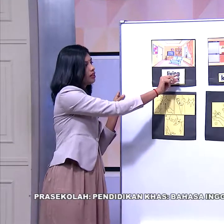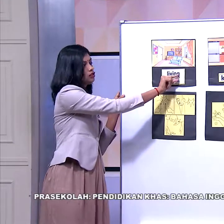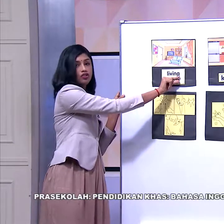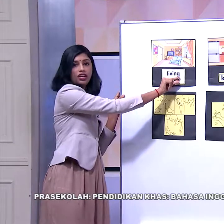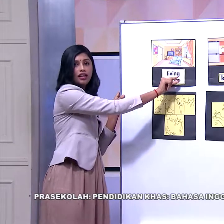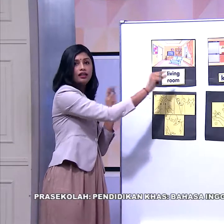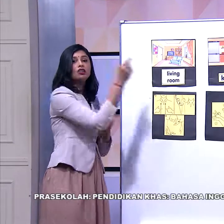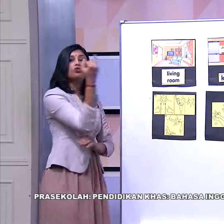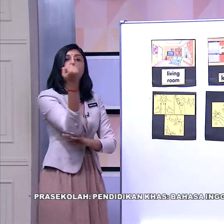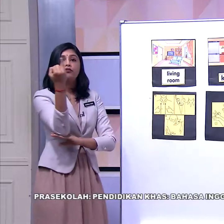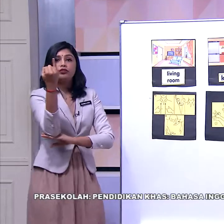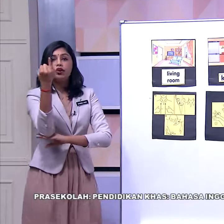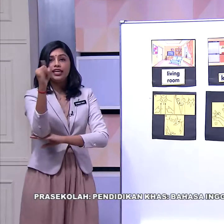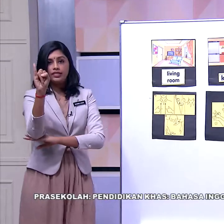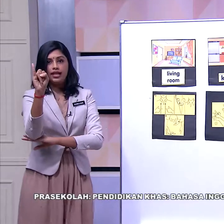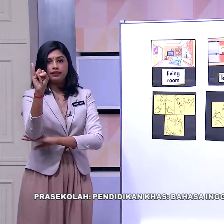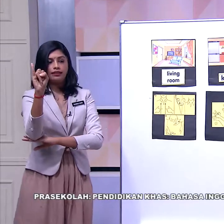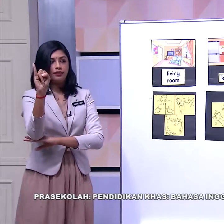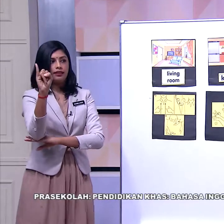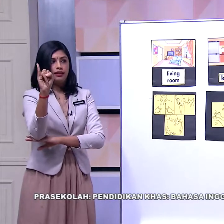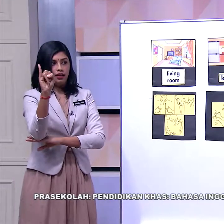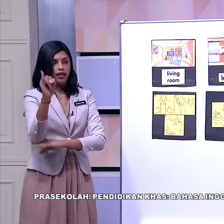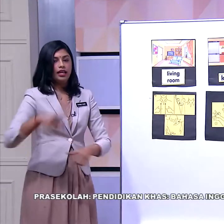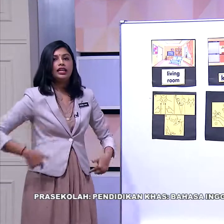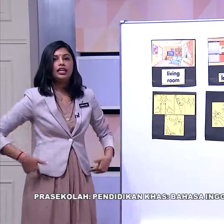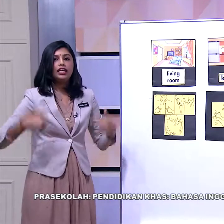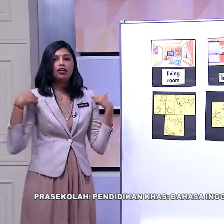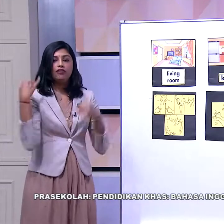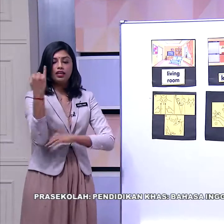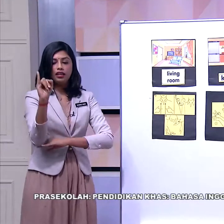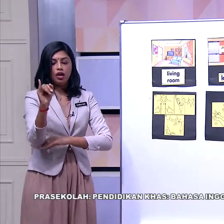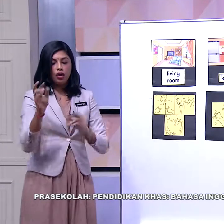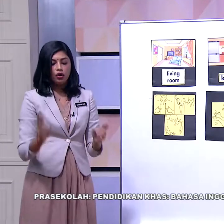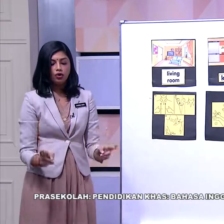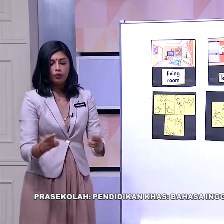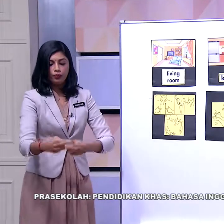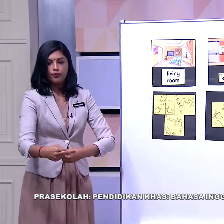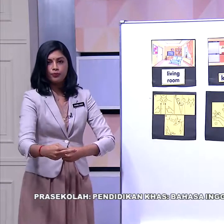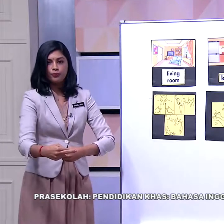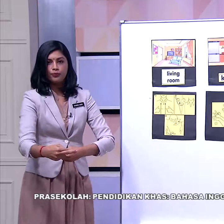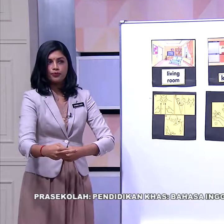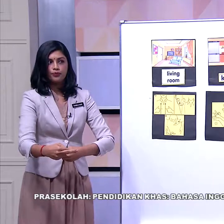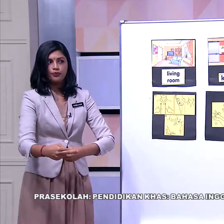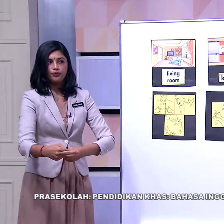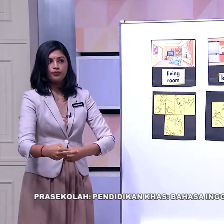I-N-G here? So you have to do your ing sign. Okay. Okay. Living room. Okay.